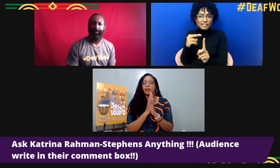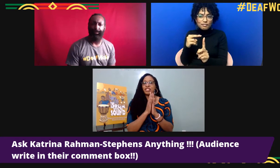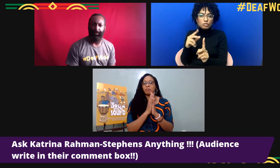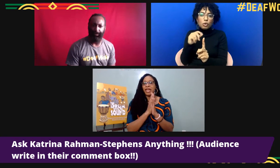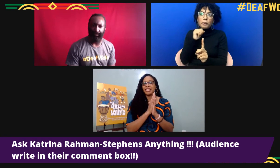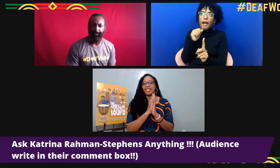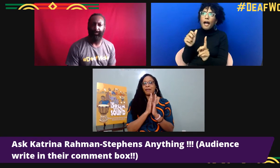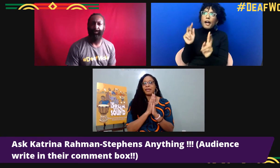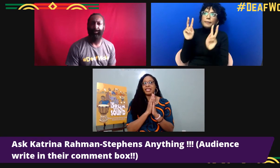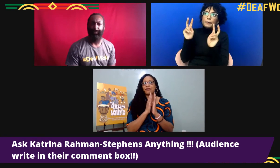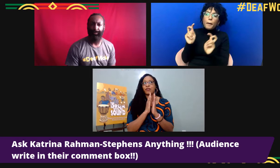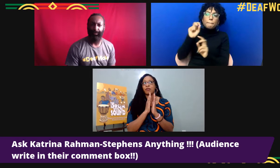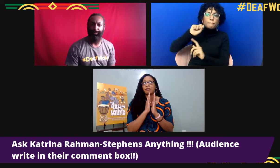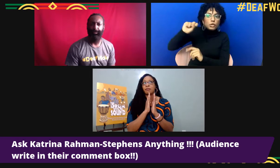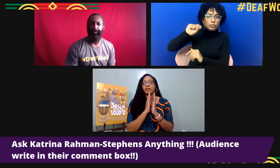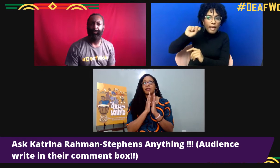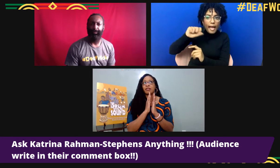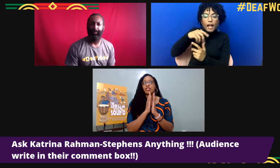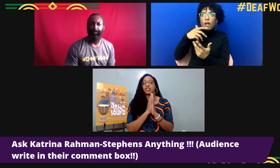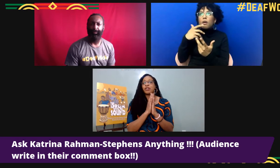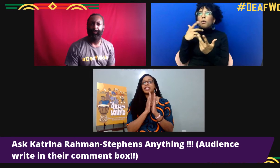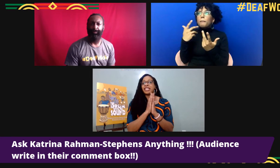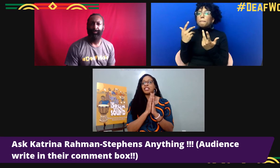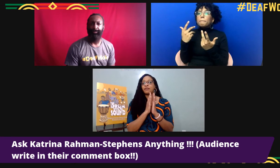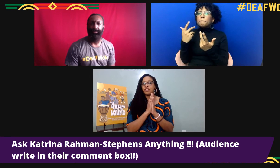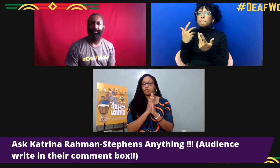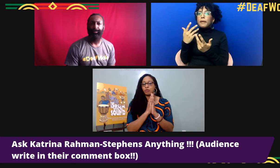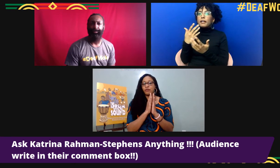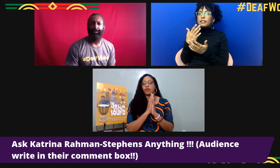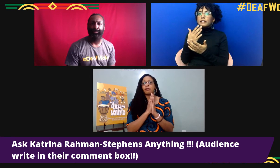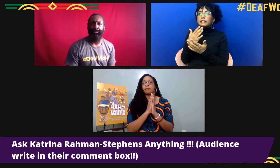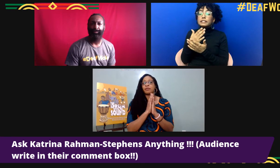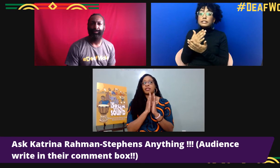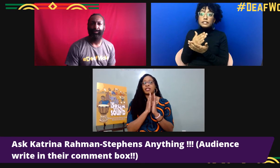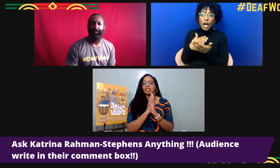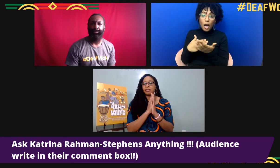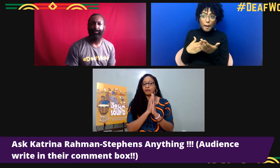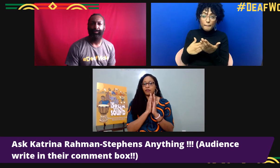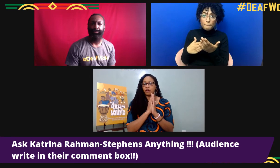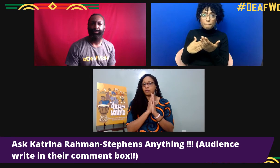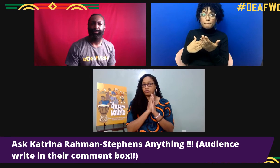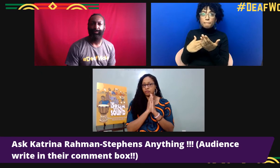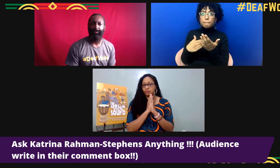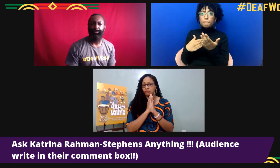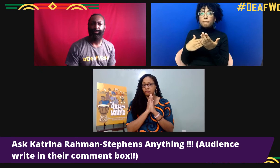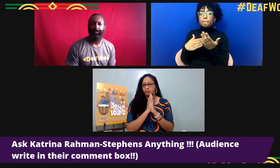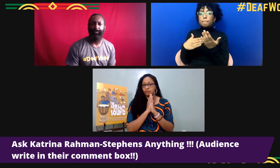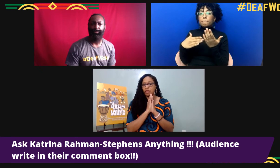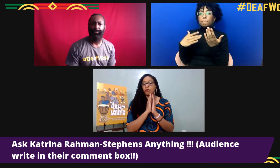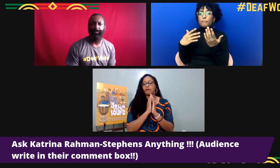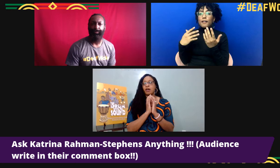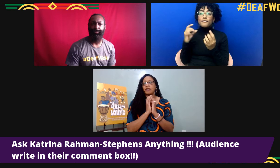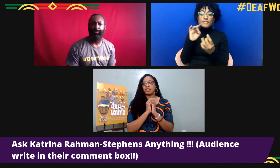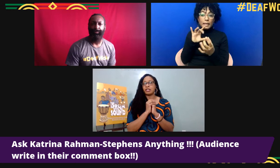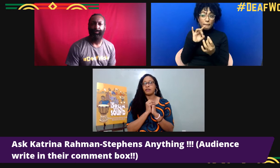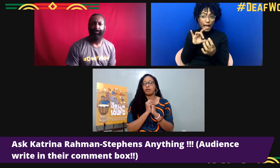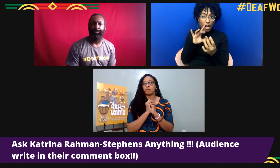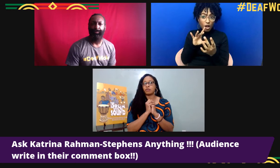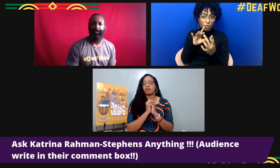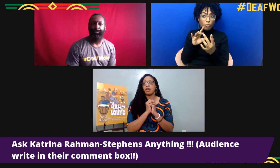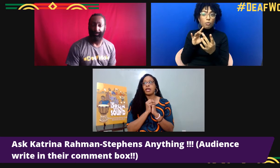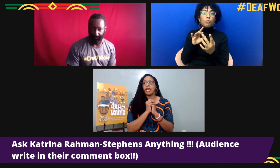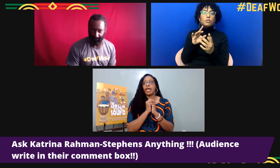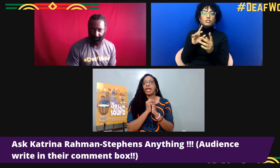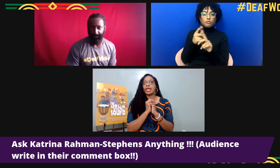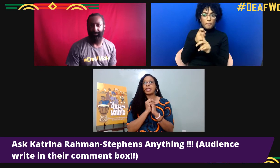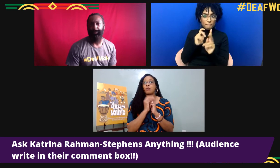Some pushback that I may get from certain individual from the deaf culture that were involved in the deaf